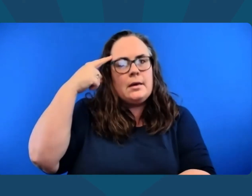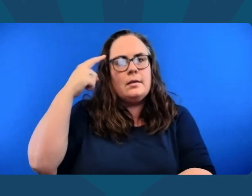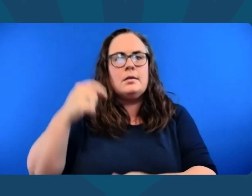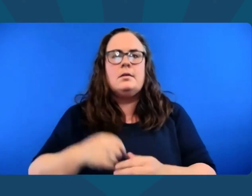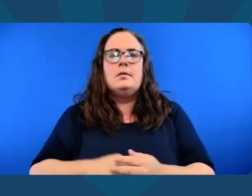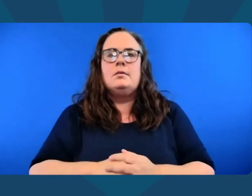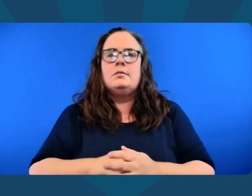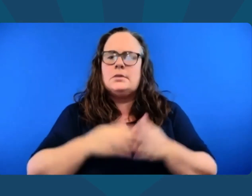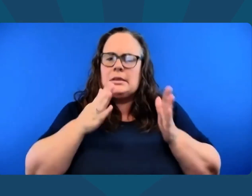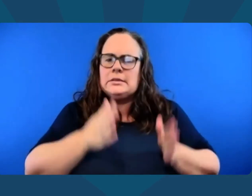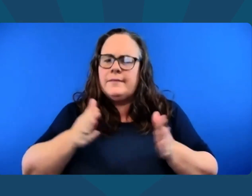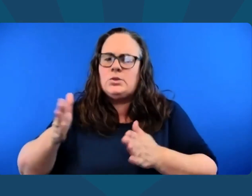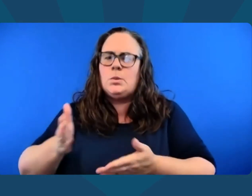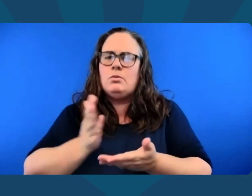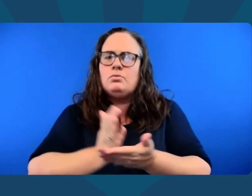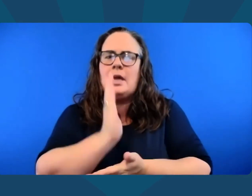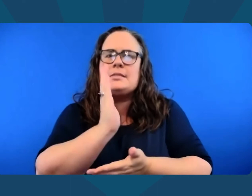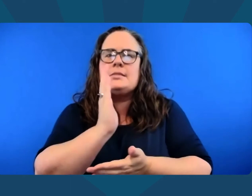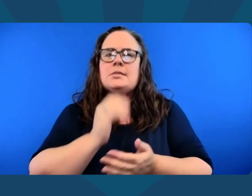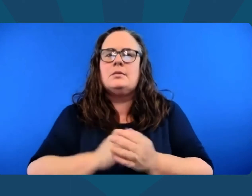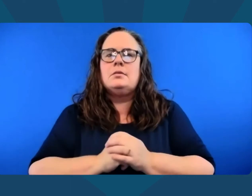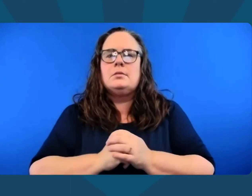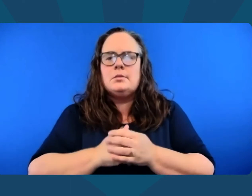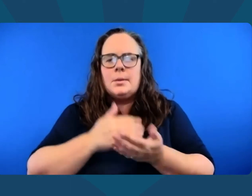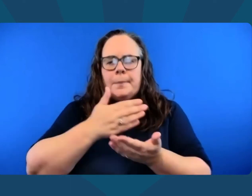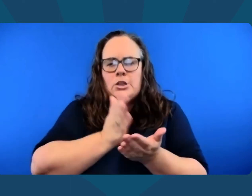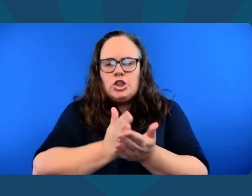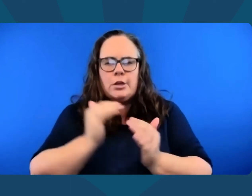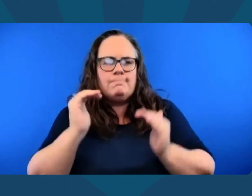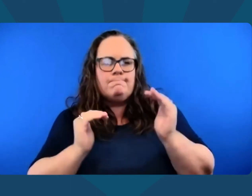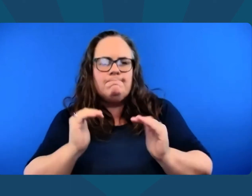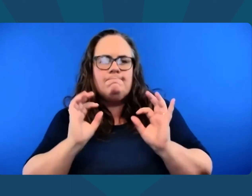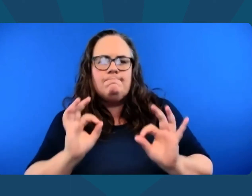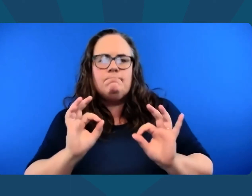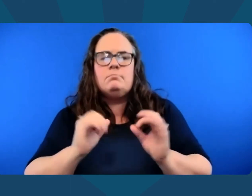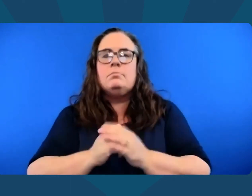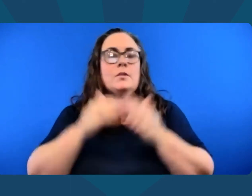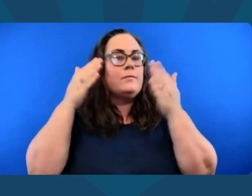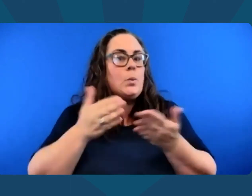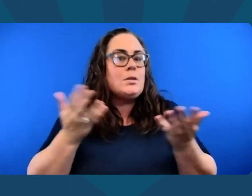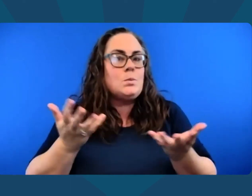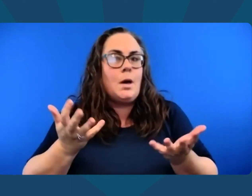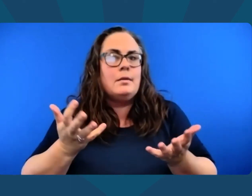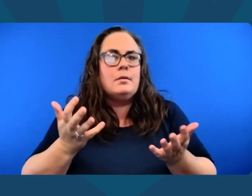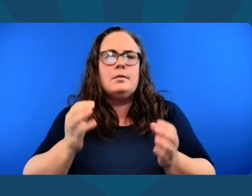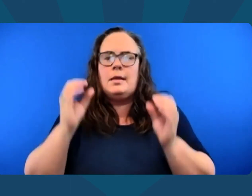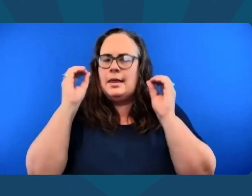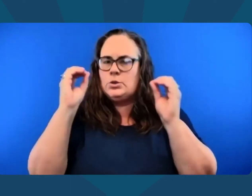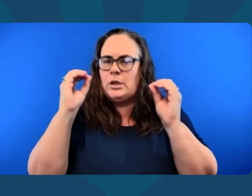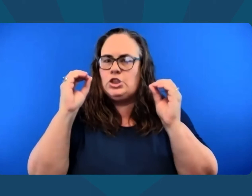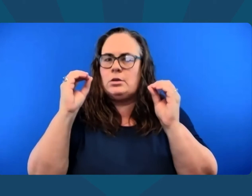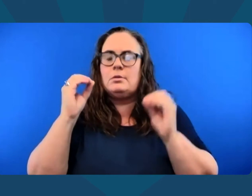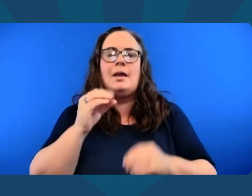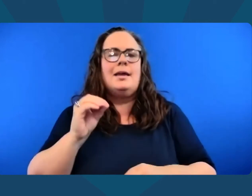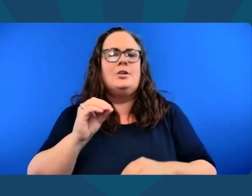limited government, individual rights, and balanced budgets with focus